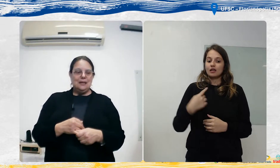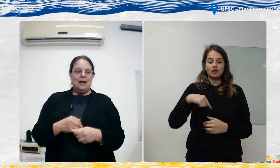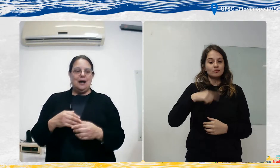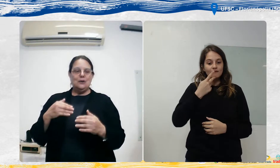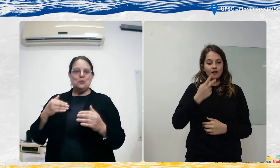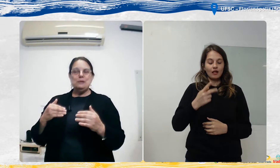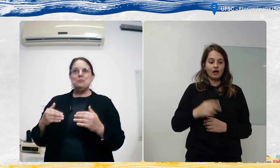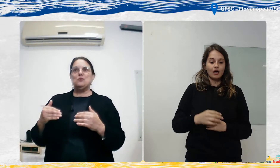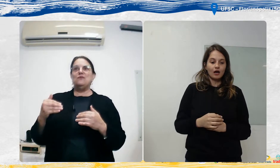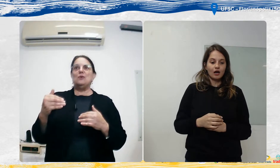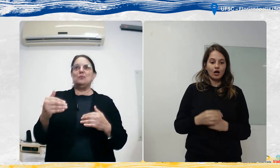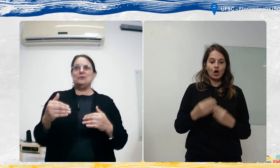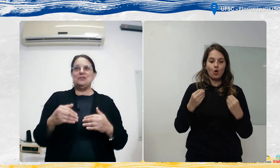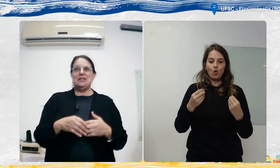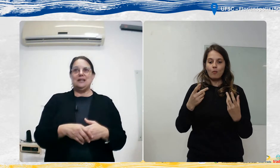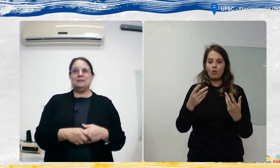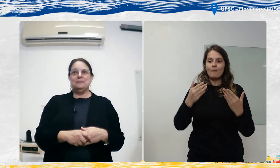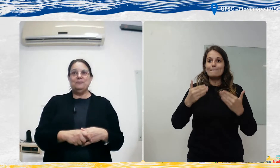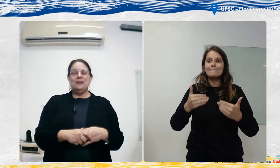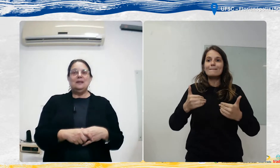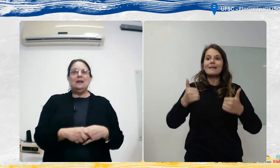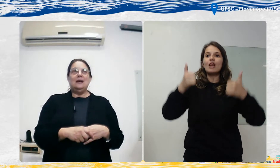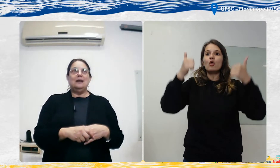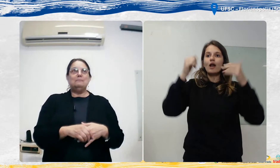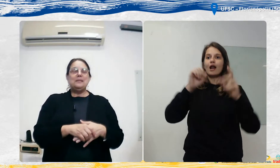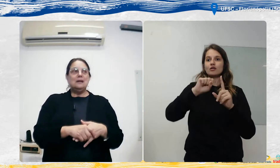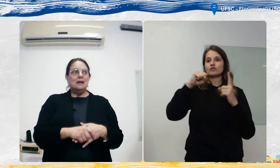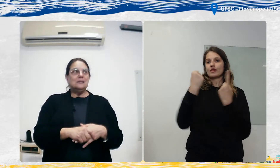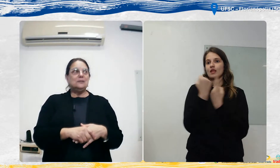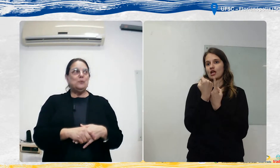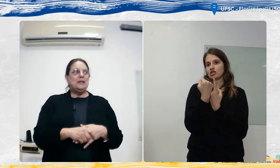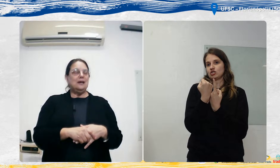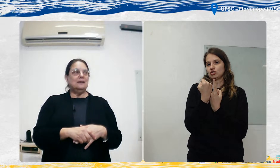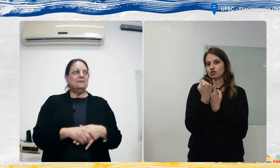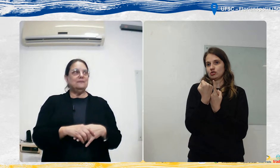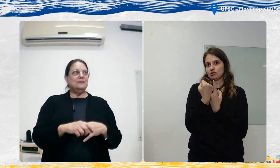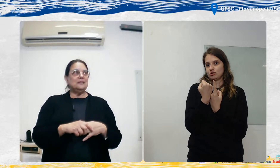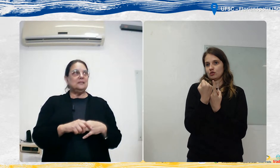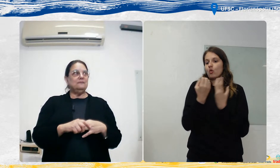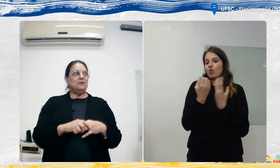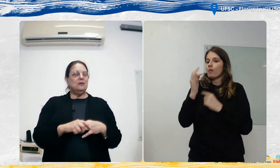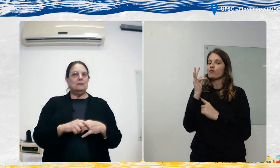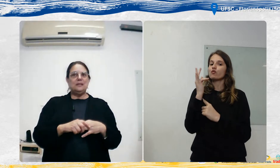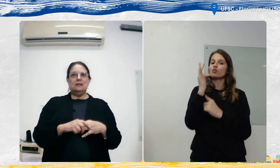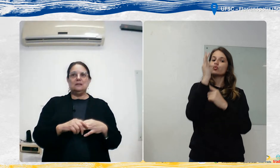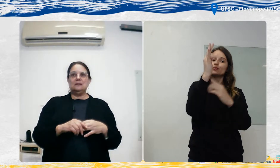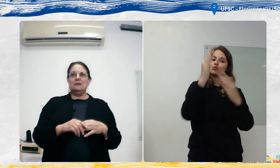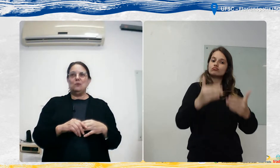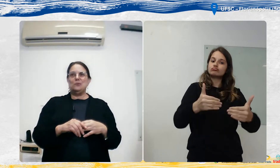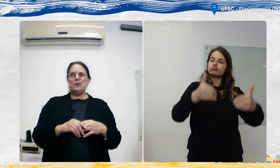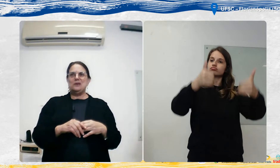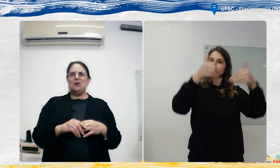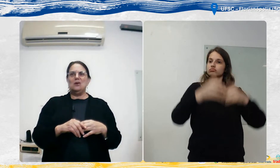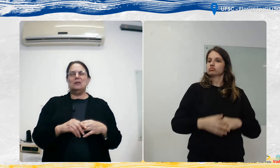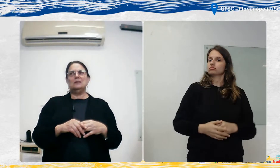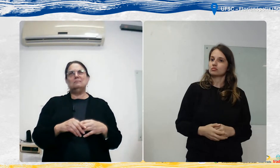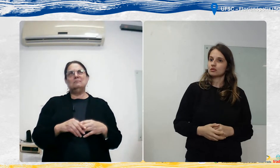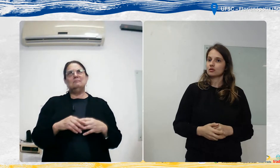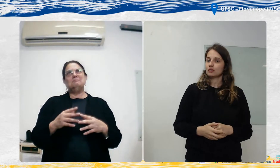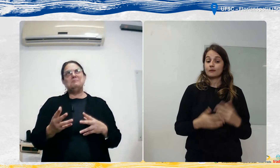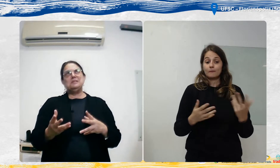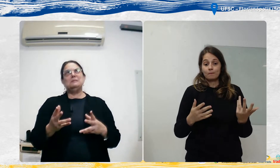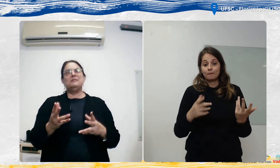say, how do we move forward to that? And because we have this phenomenon of what we